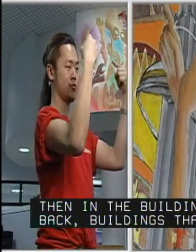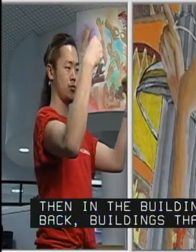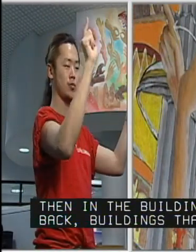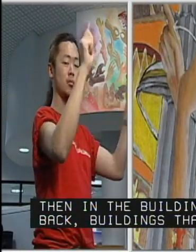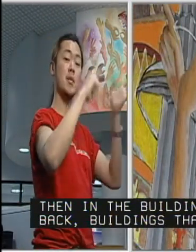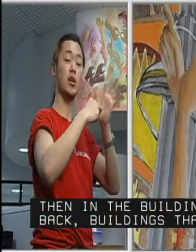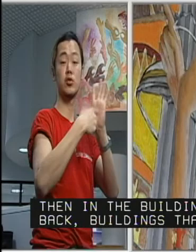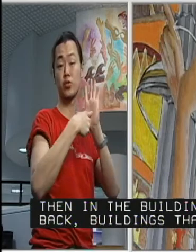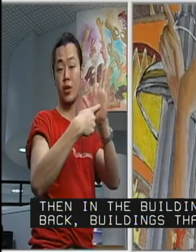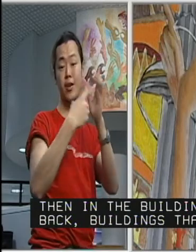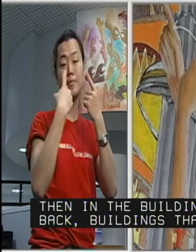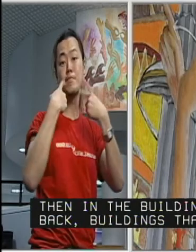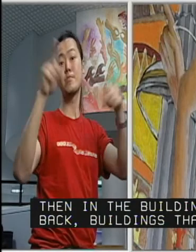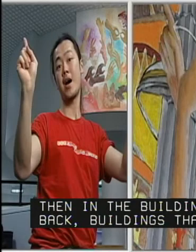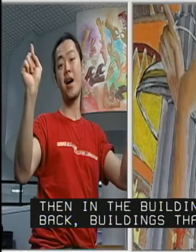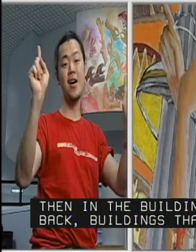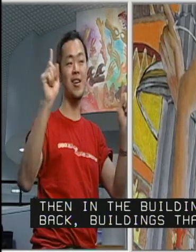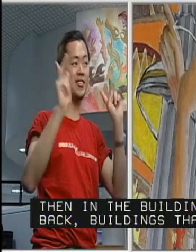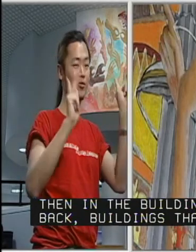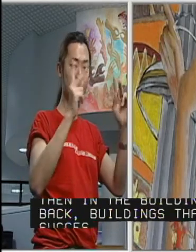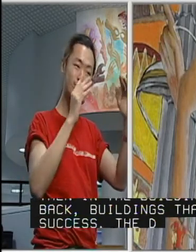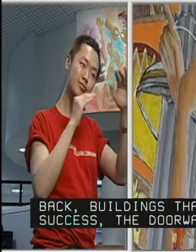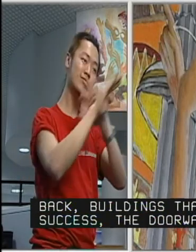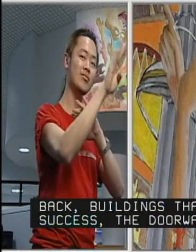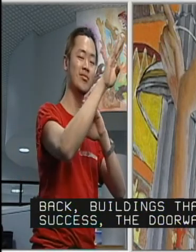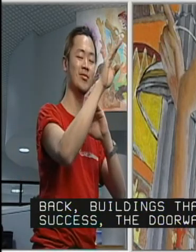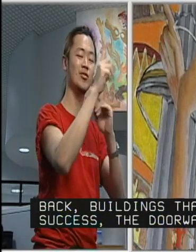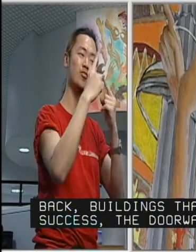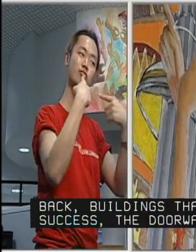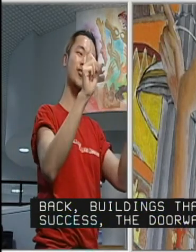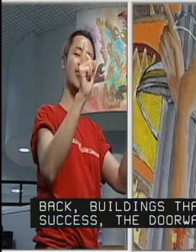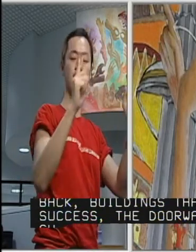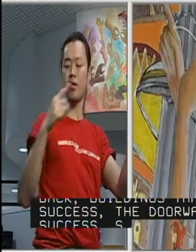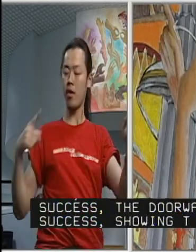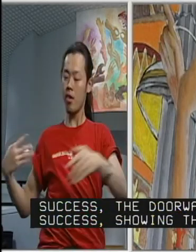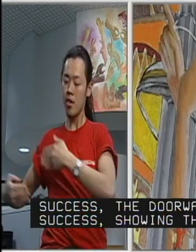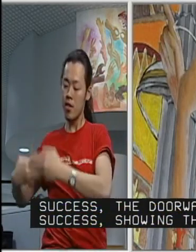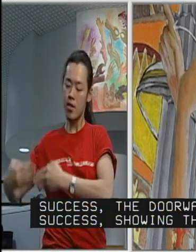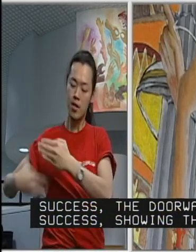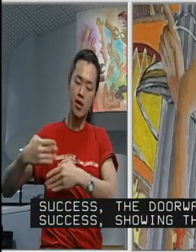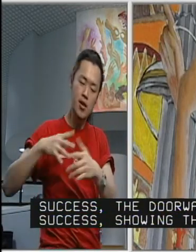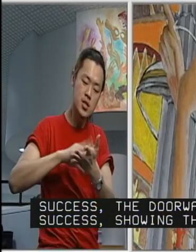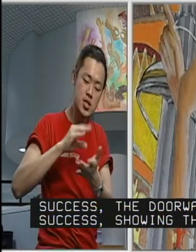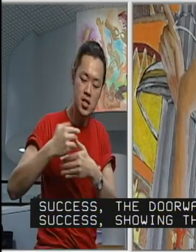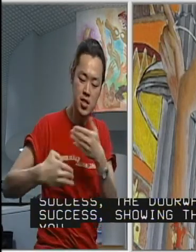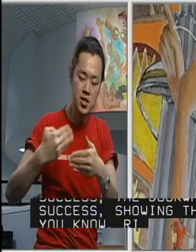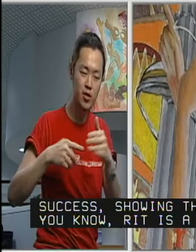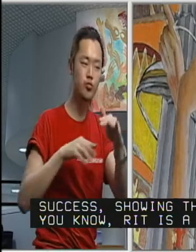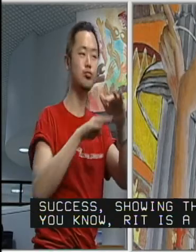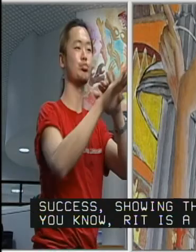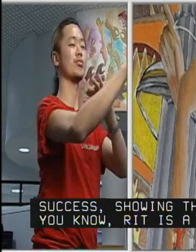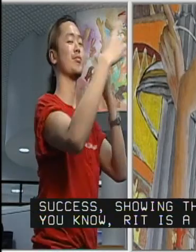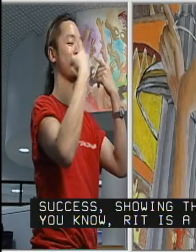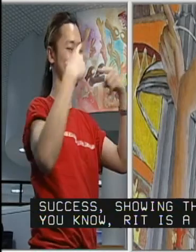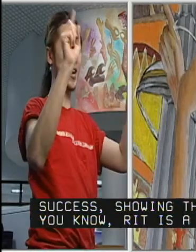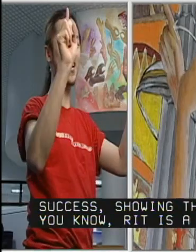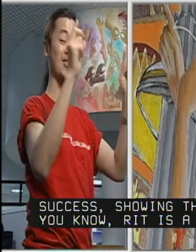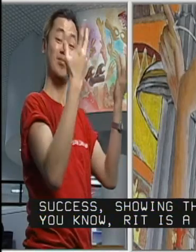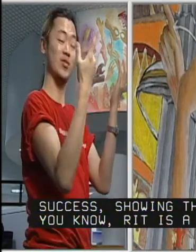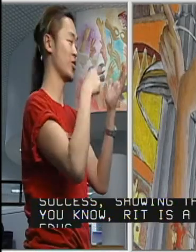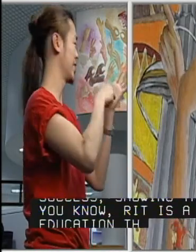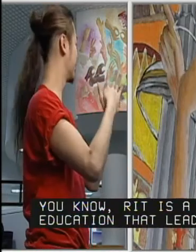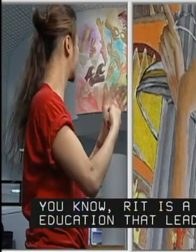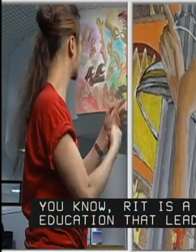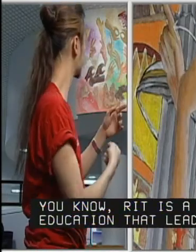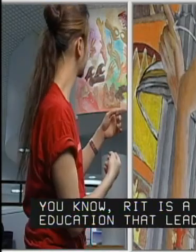back, buildings that represent success, the doorways to success, showing that there's, RIT is a process